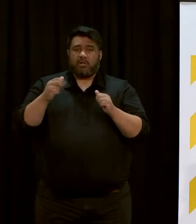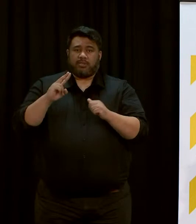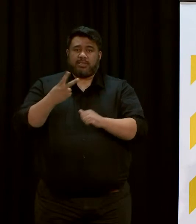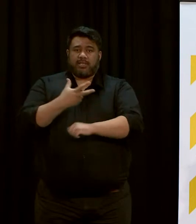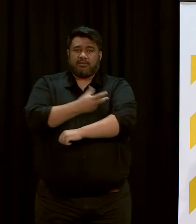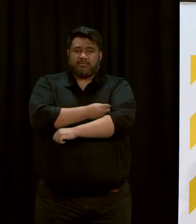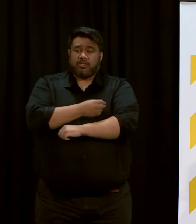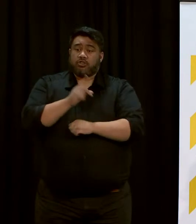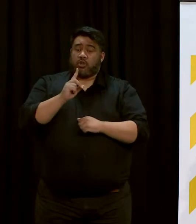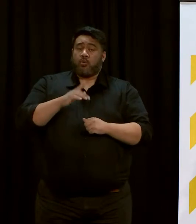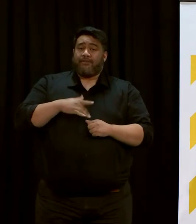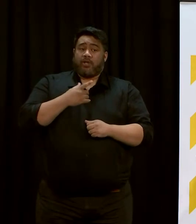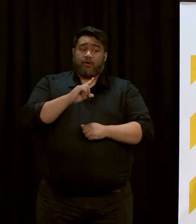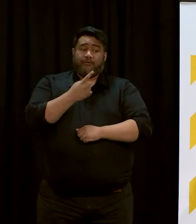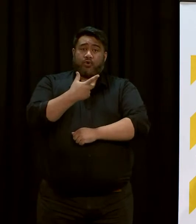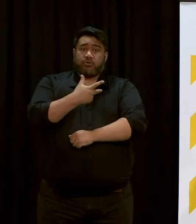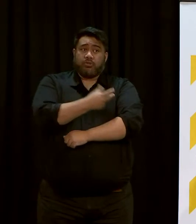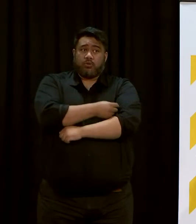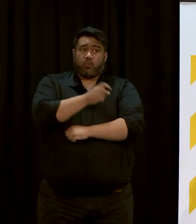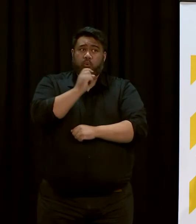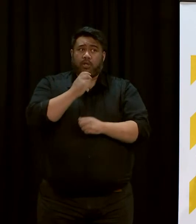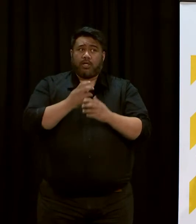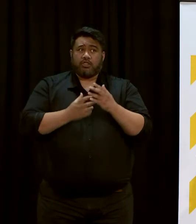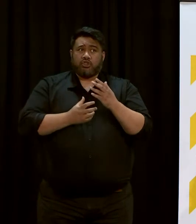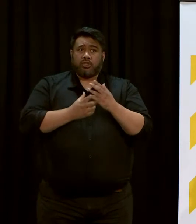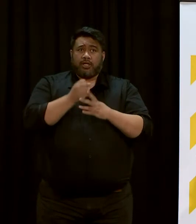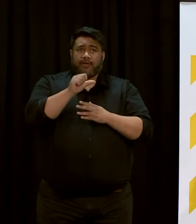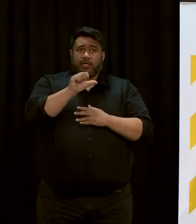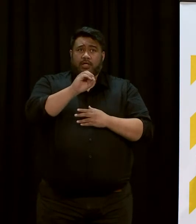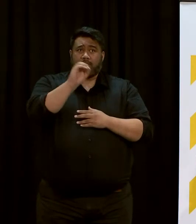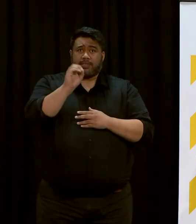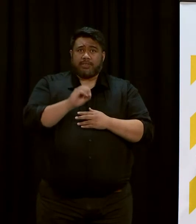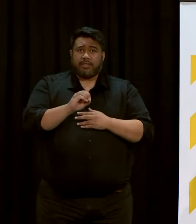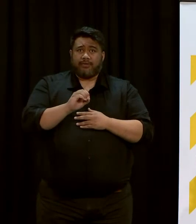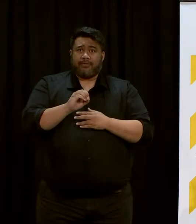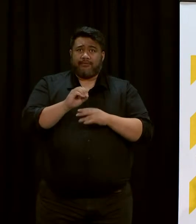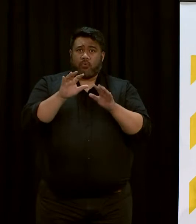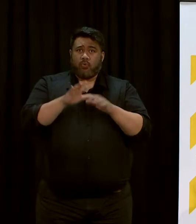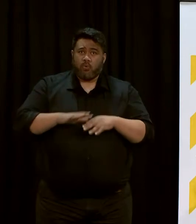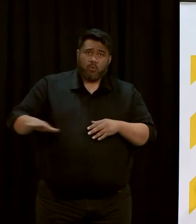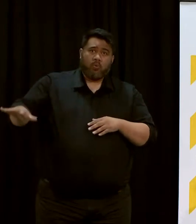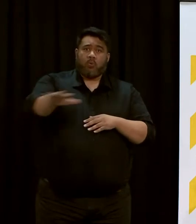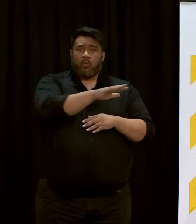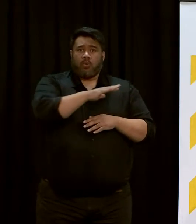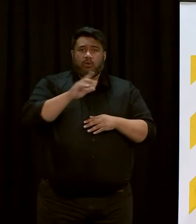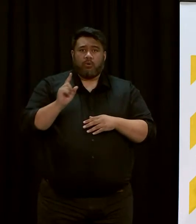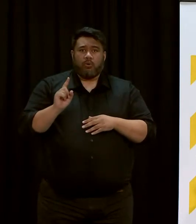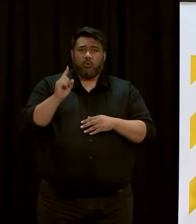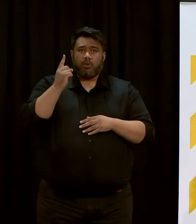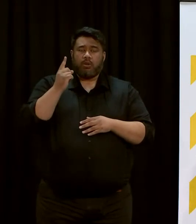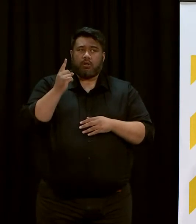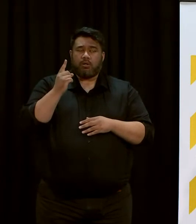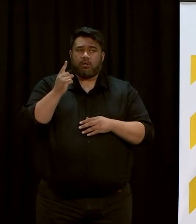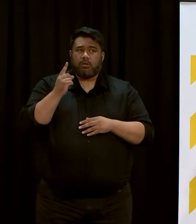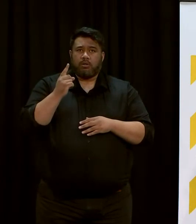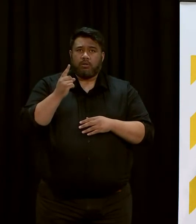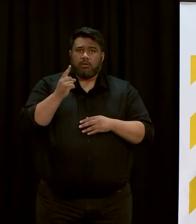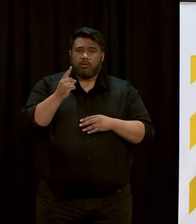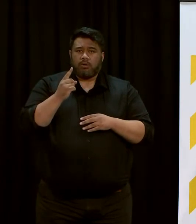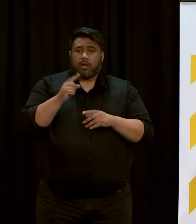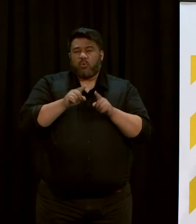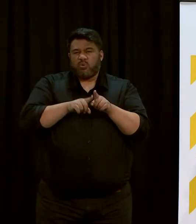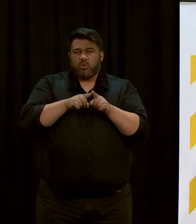to reach that 90% milestone. I would say that is right across all of Auckland, and if we do look by district health board as well, and there are